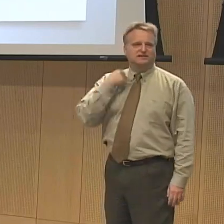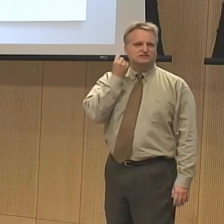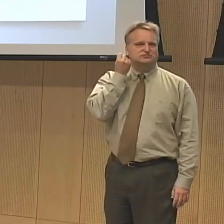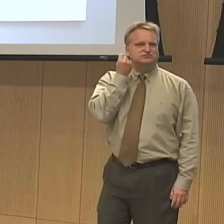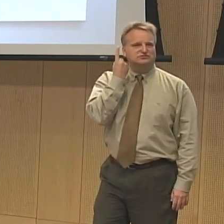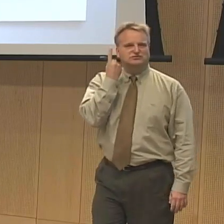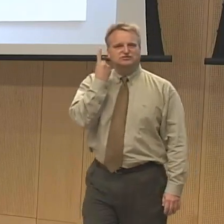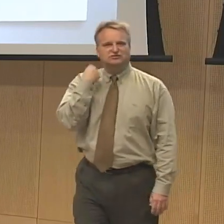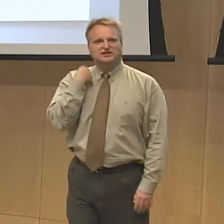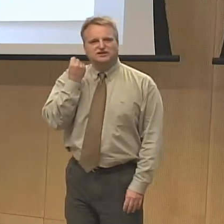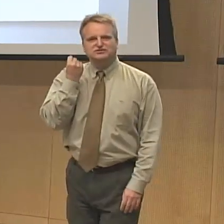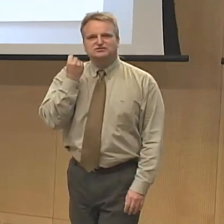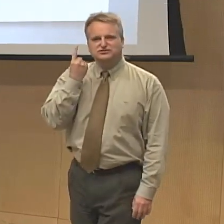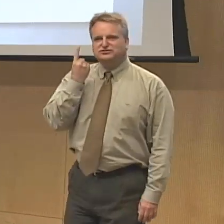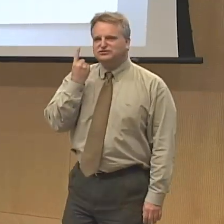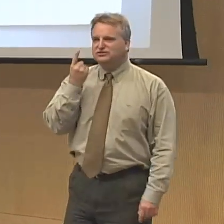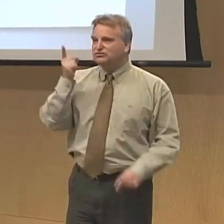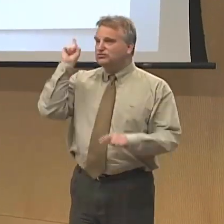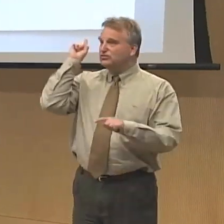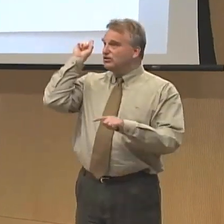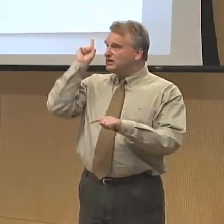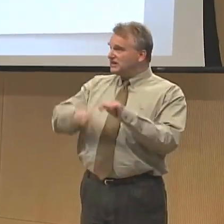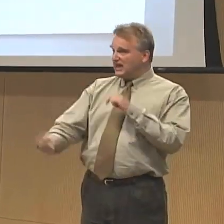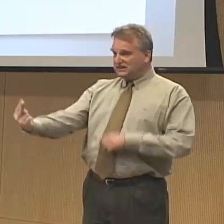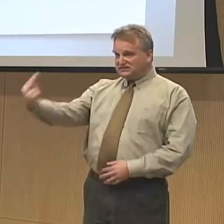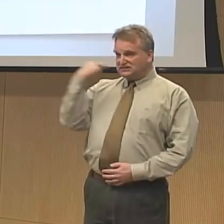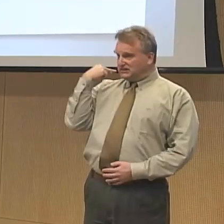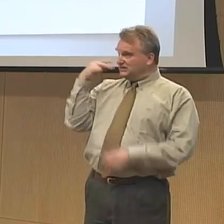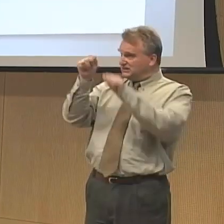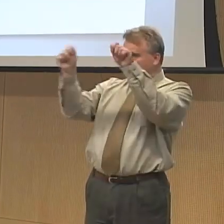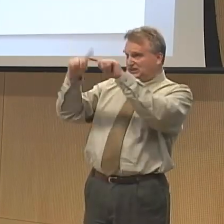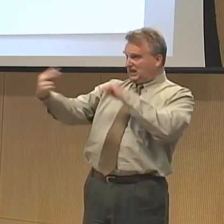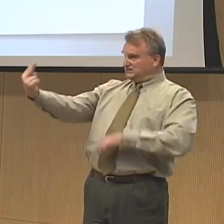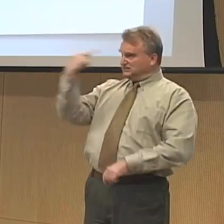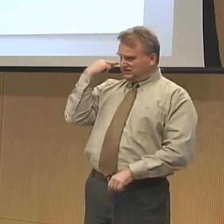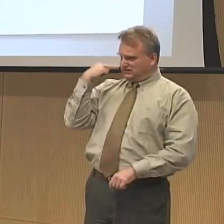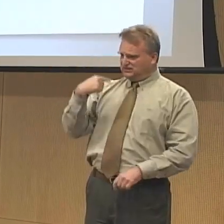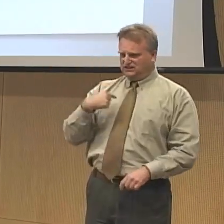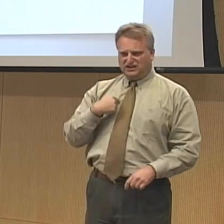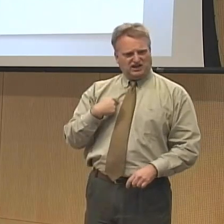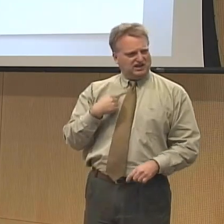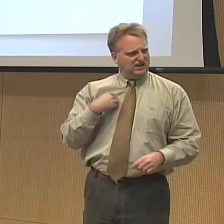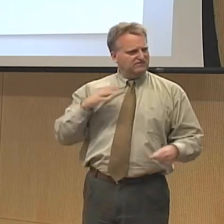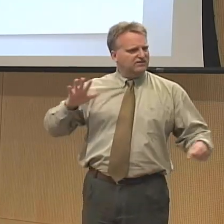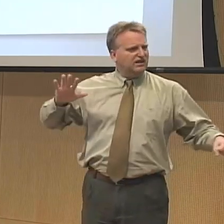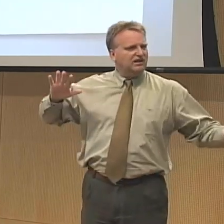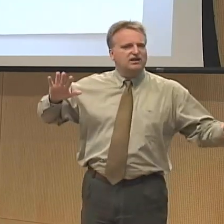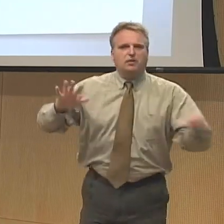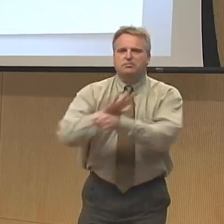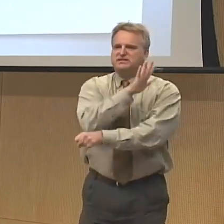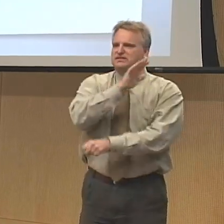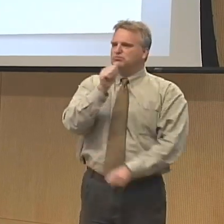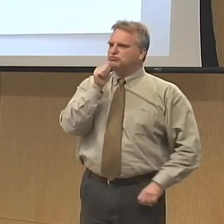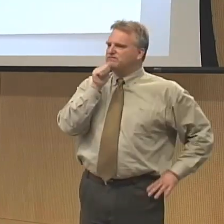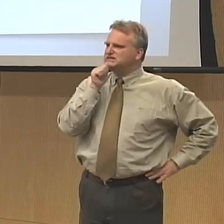I understood something. Since no one could see the deaf student with the curtain drawn, he assumed he had complete